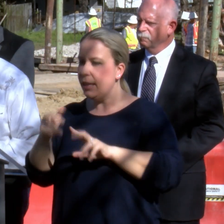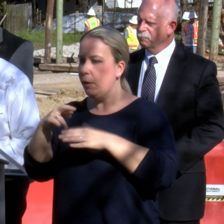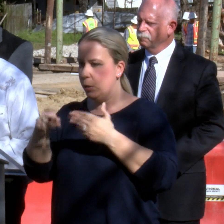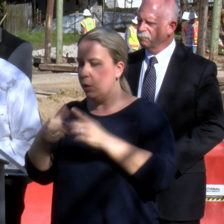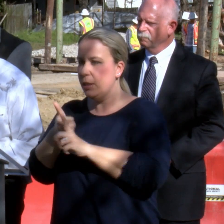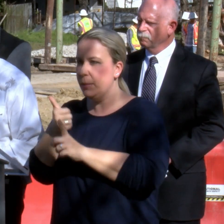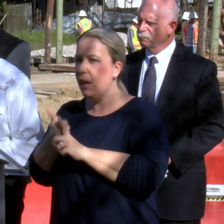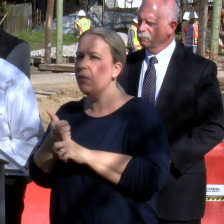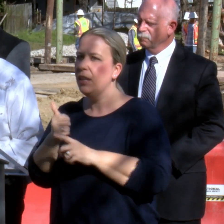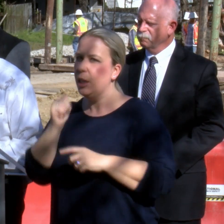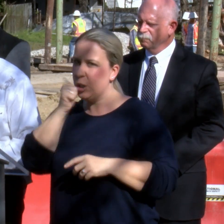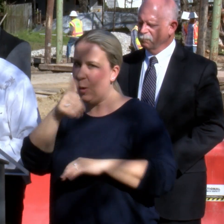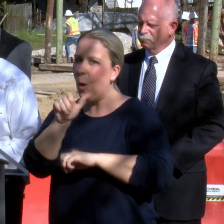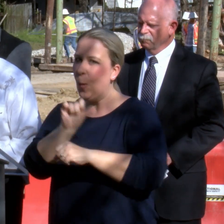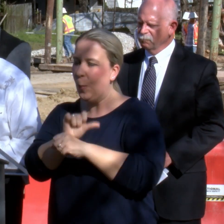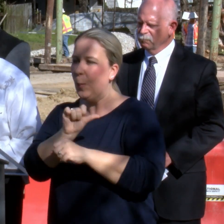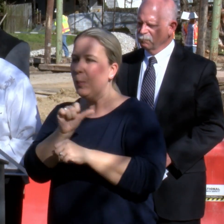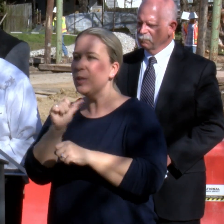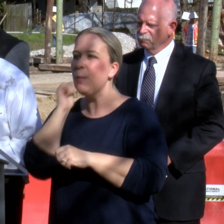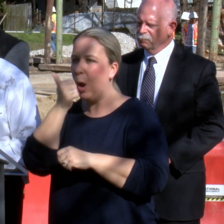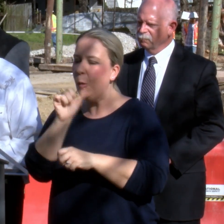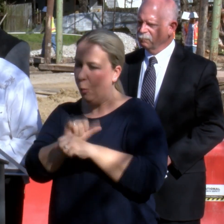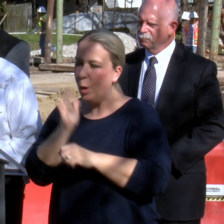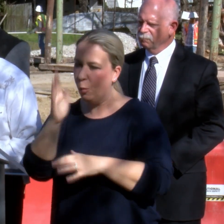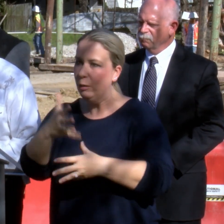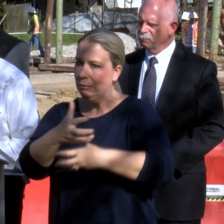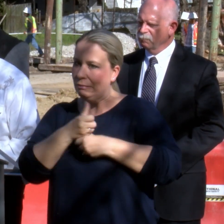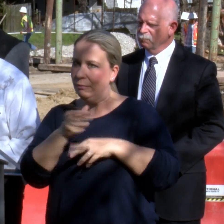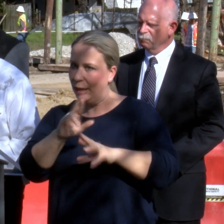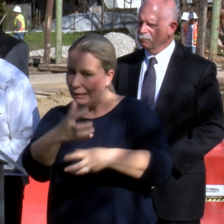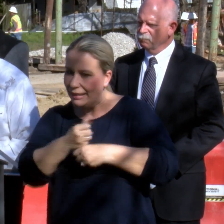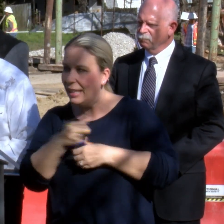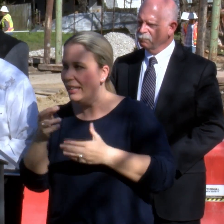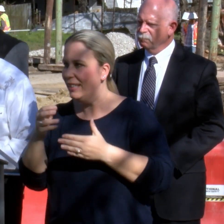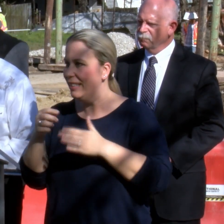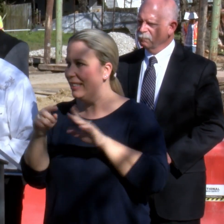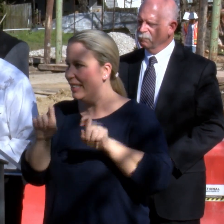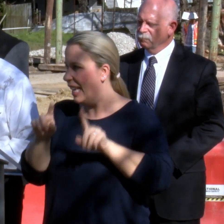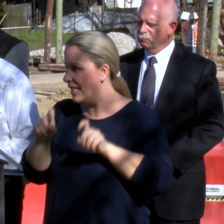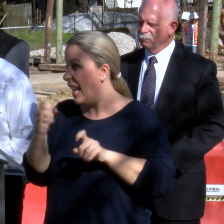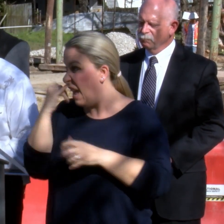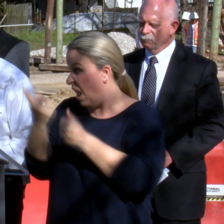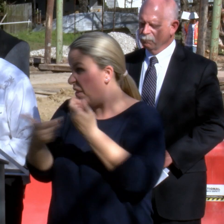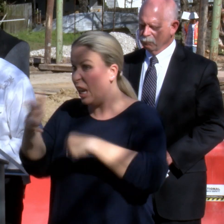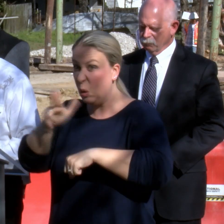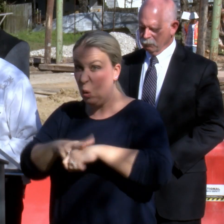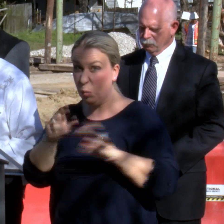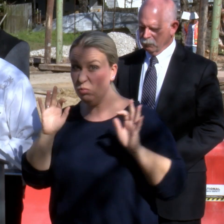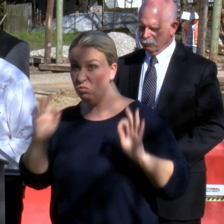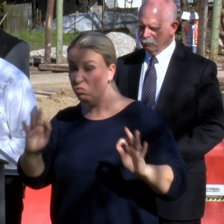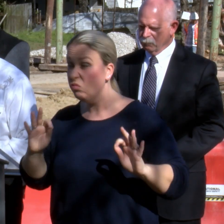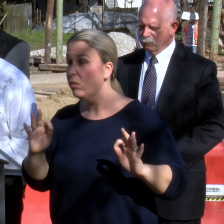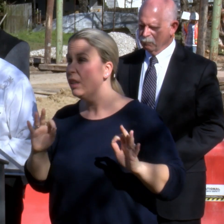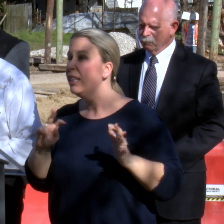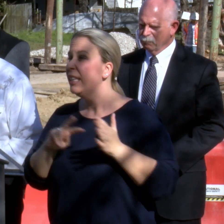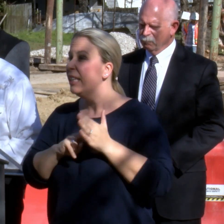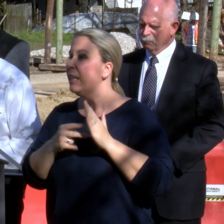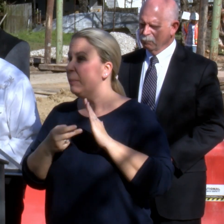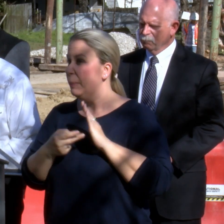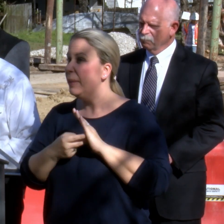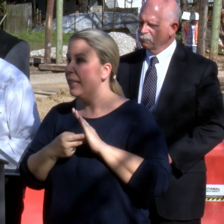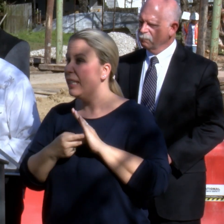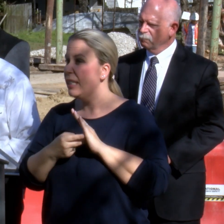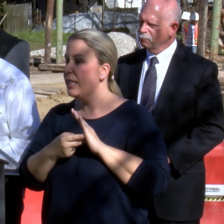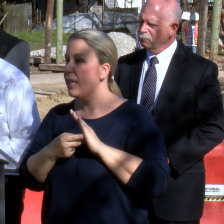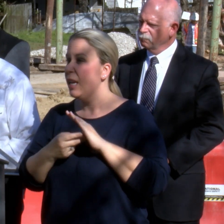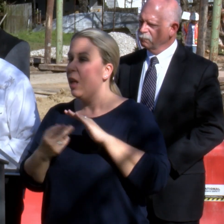be working tomorrow morning waiting to receive those samples, and if everything is normal, then it's at that point in time that